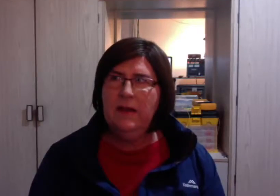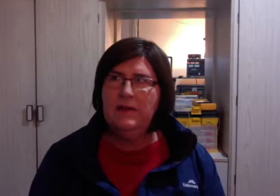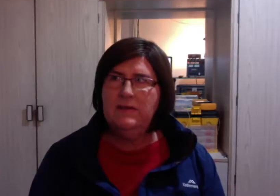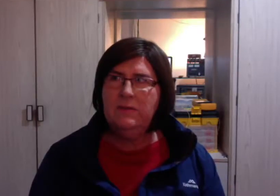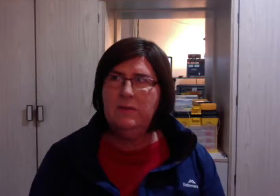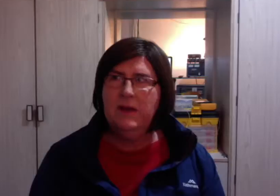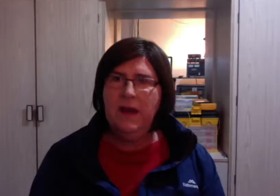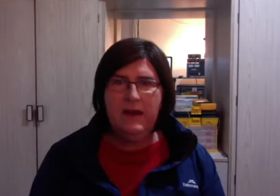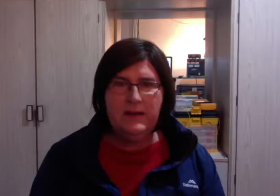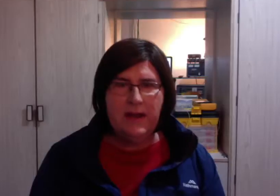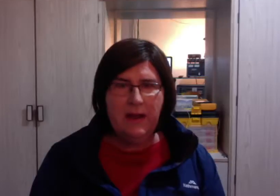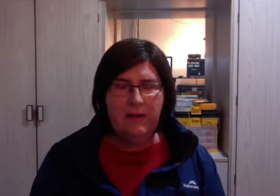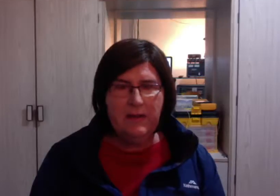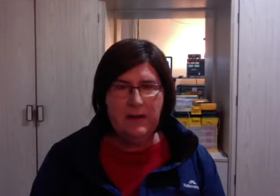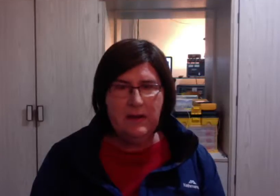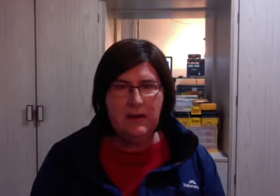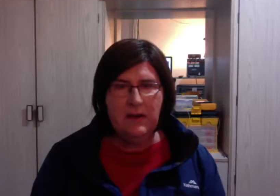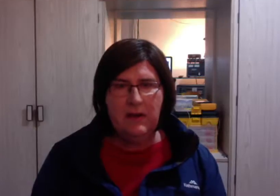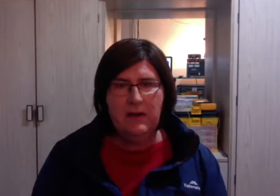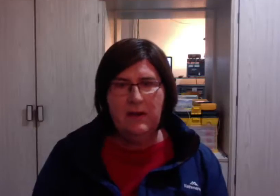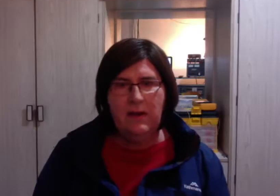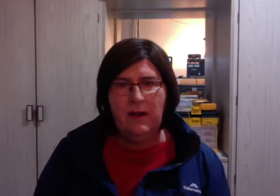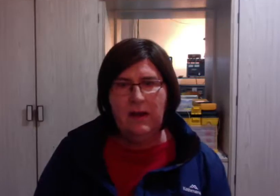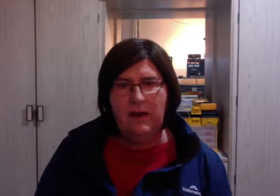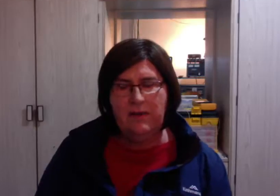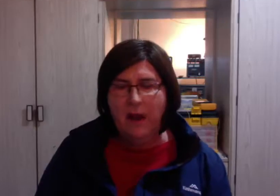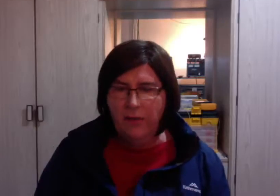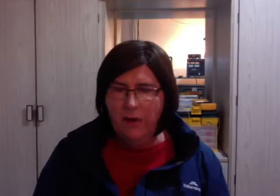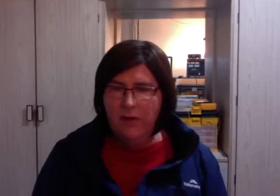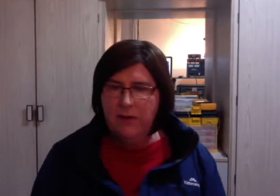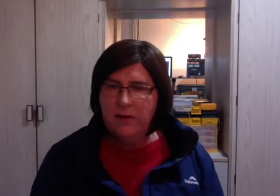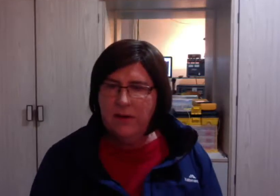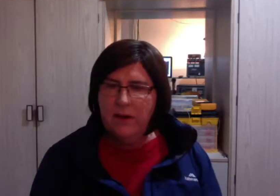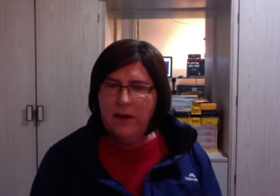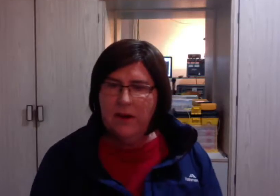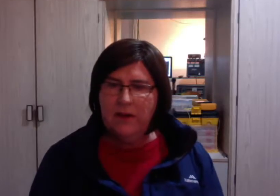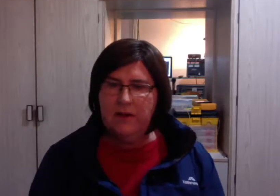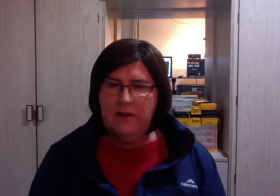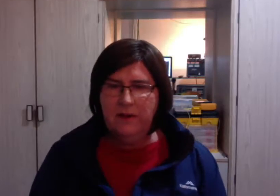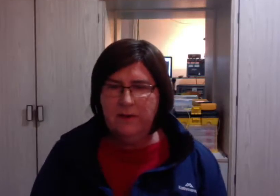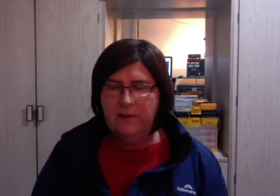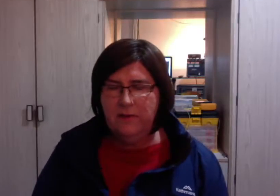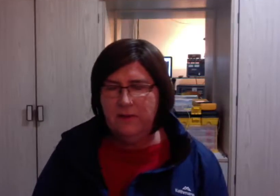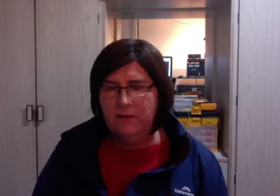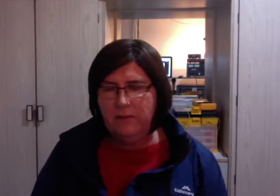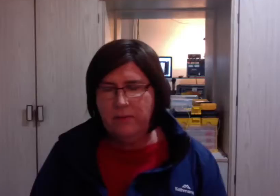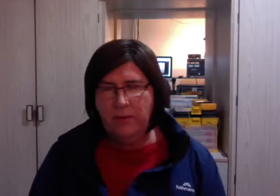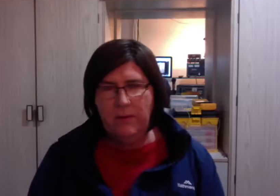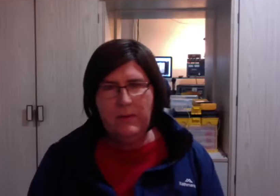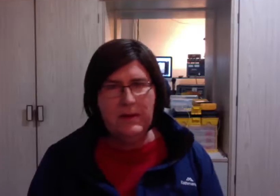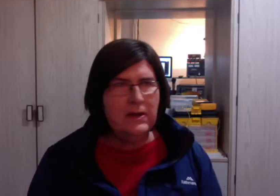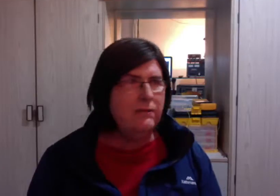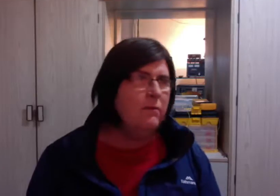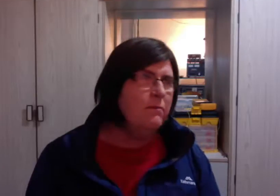and we'll be heading down the South Road, and that's probably, from